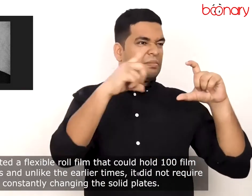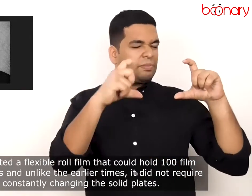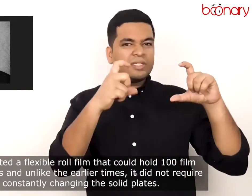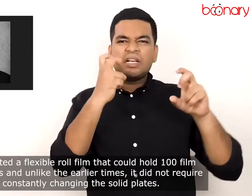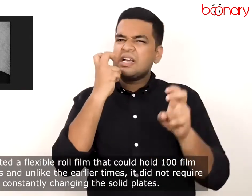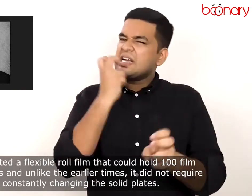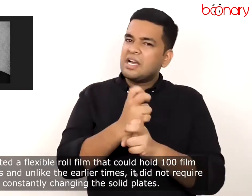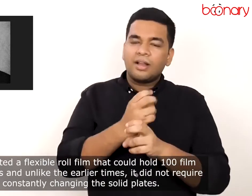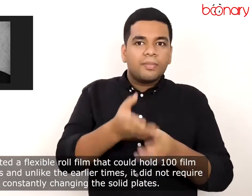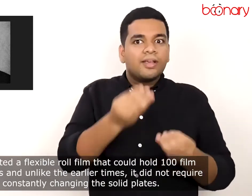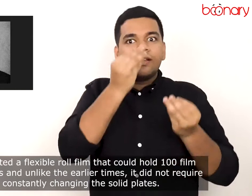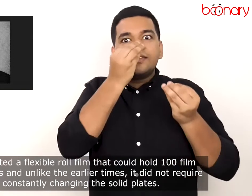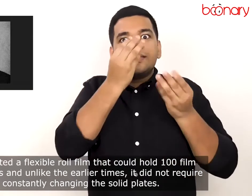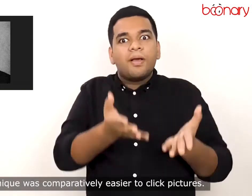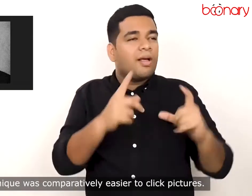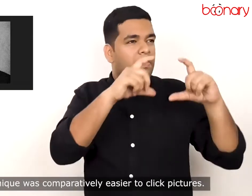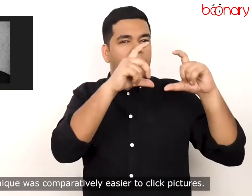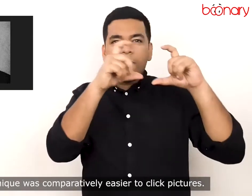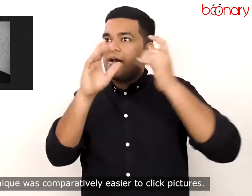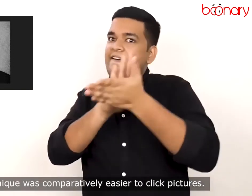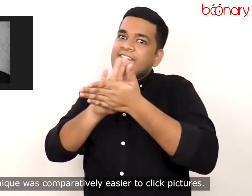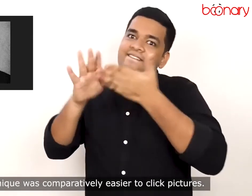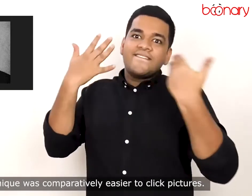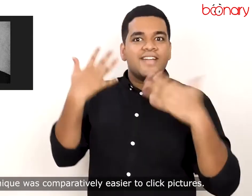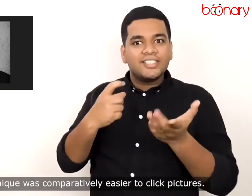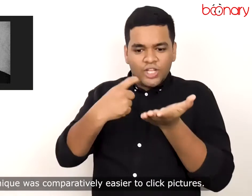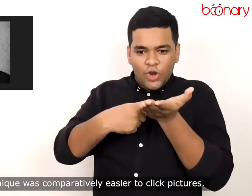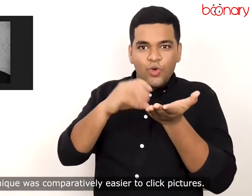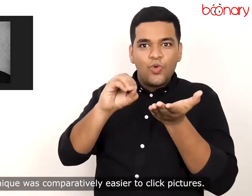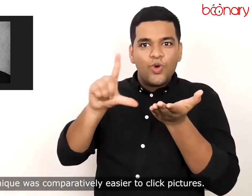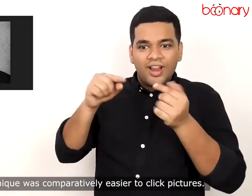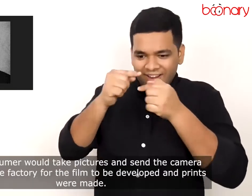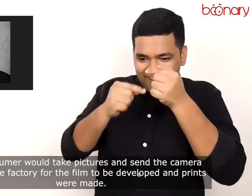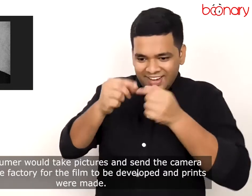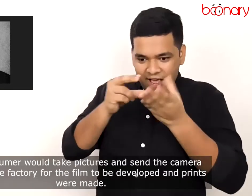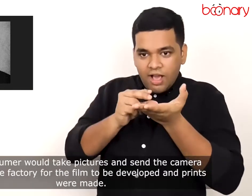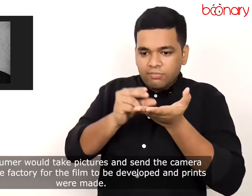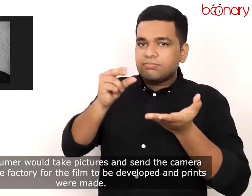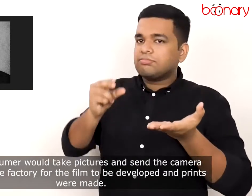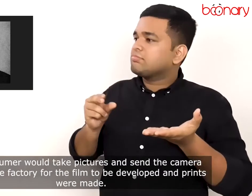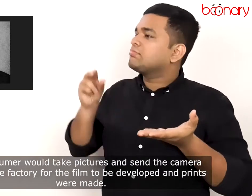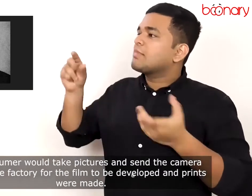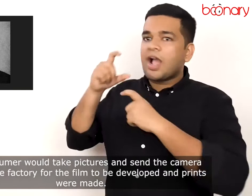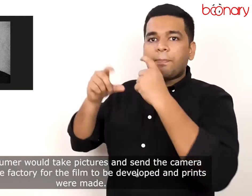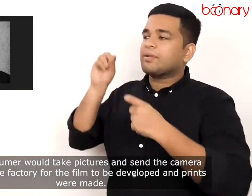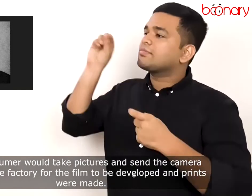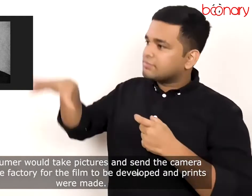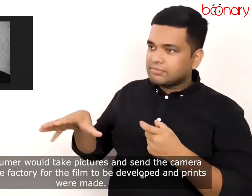constantly changing the solid plates. This technique was comparatively easier to click pictures. The consumer would take pictures and send the camera back to